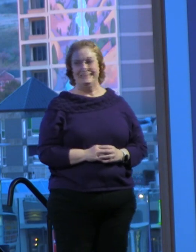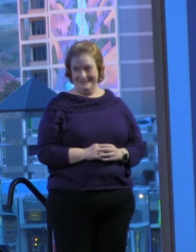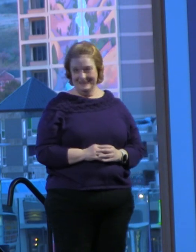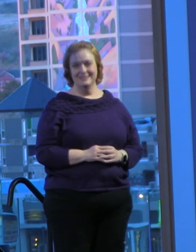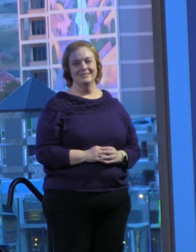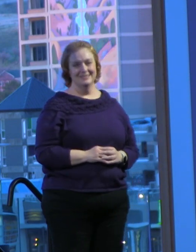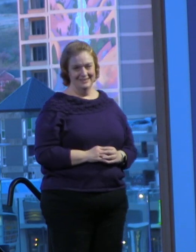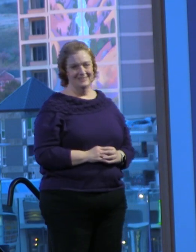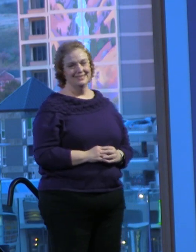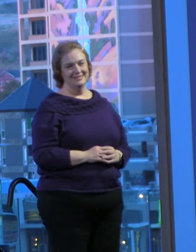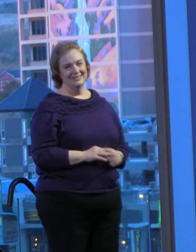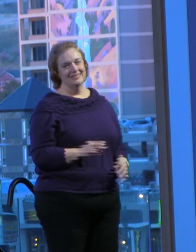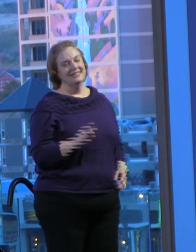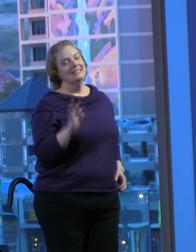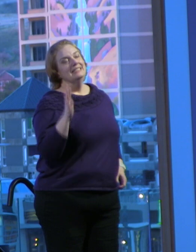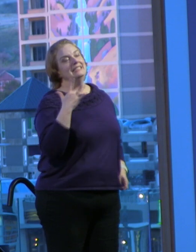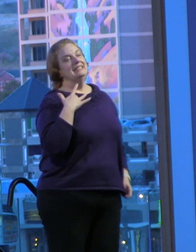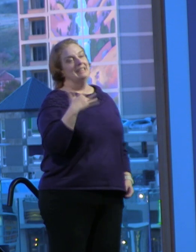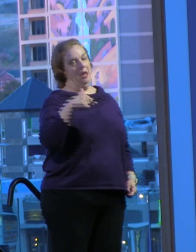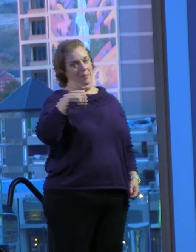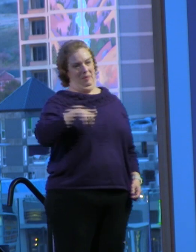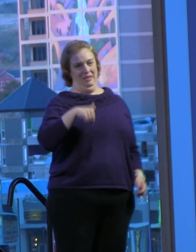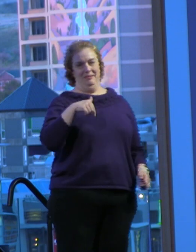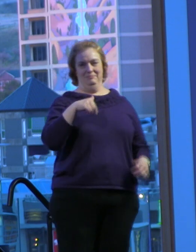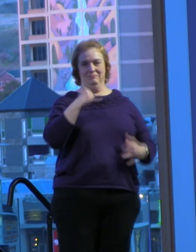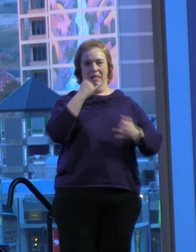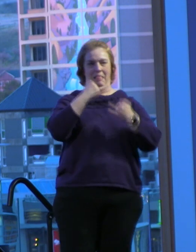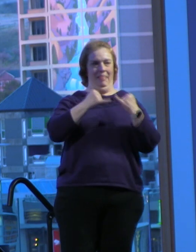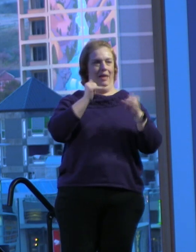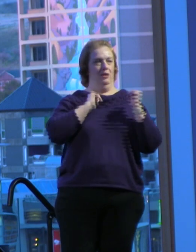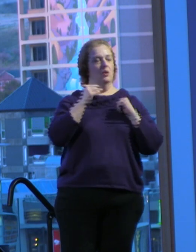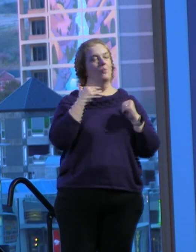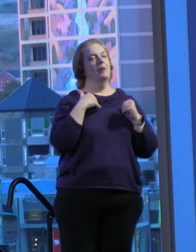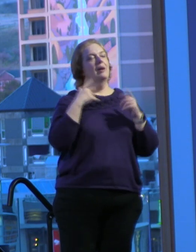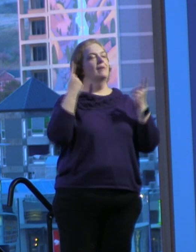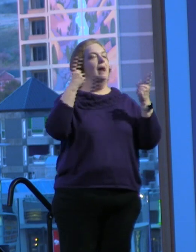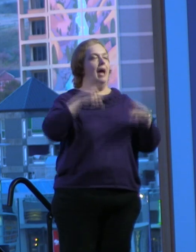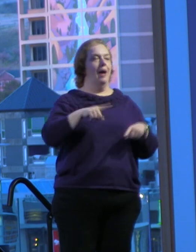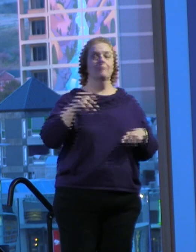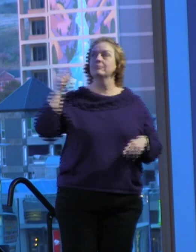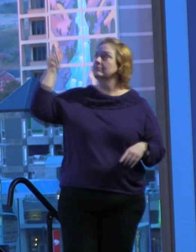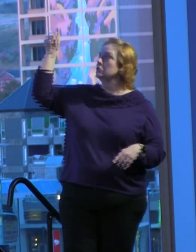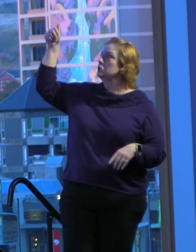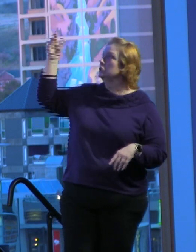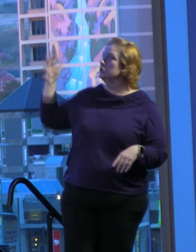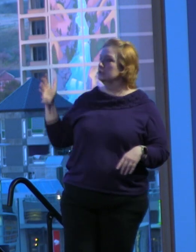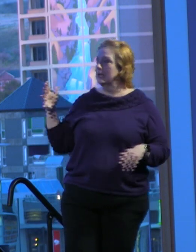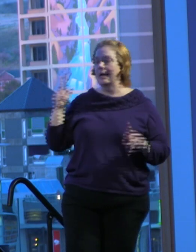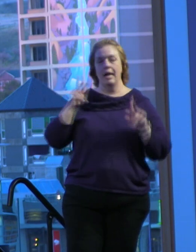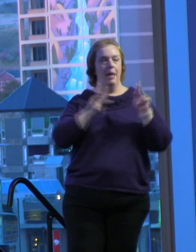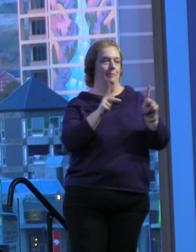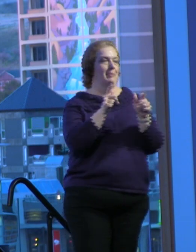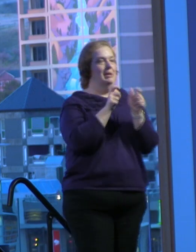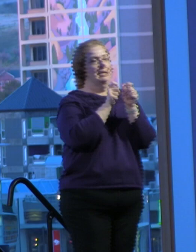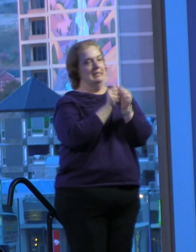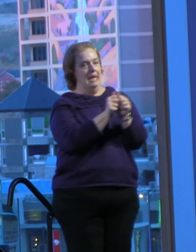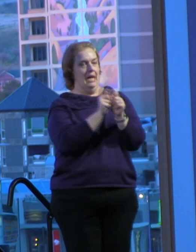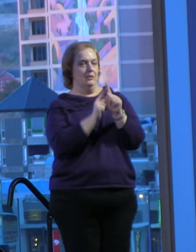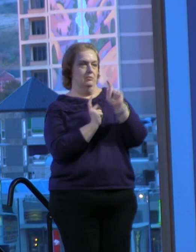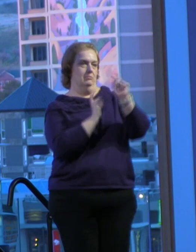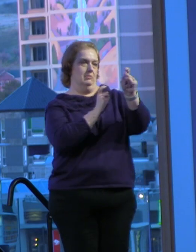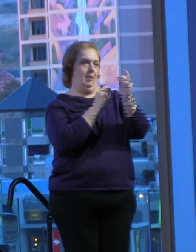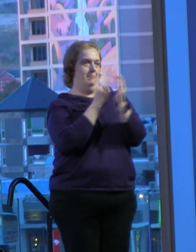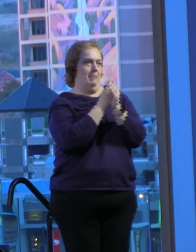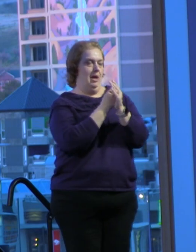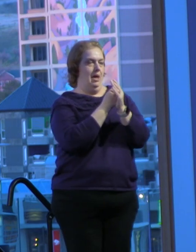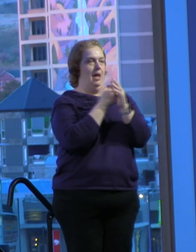Yeah. So normally at this show, we have had a thing where the screen comes down and people text to give and the bar